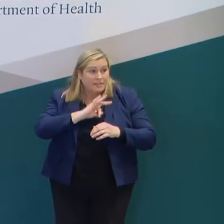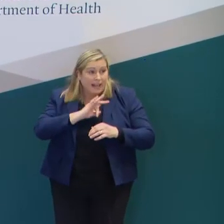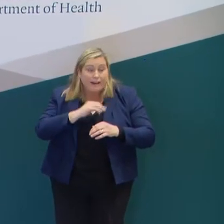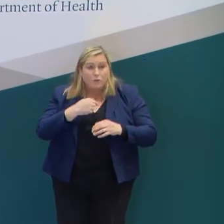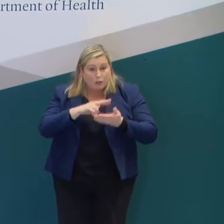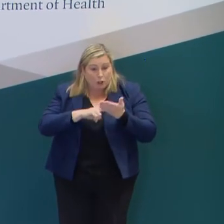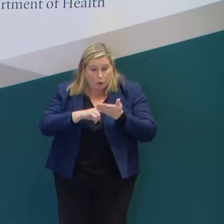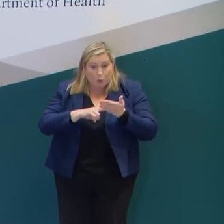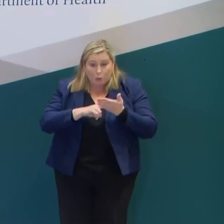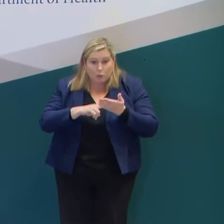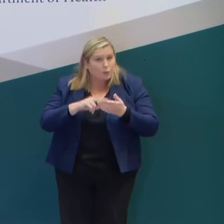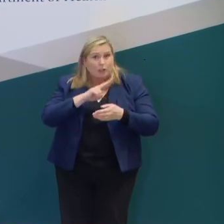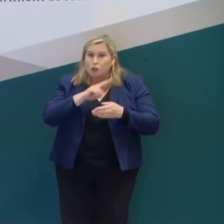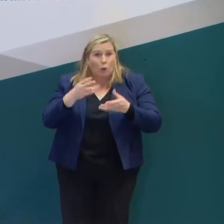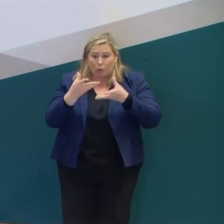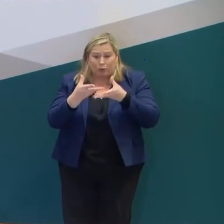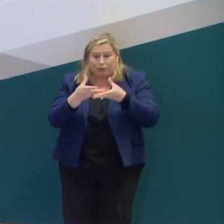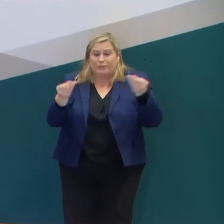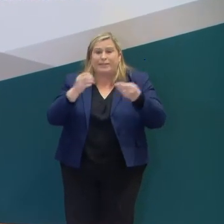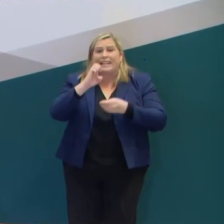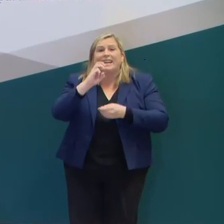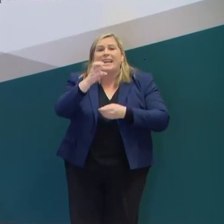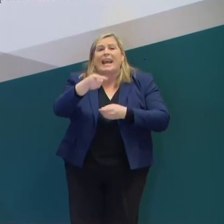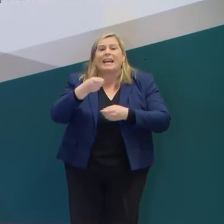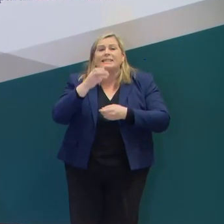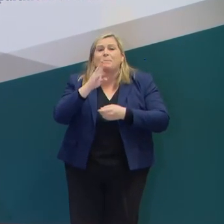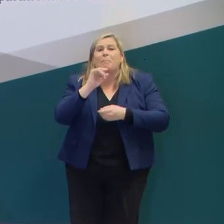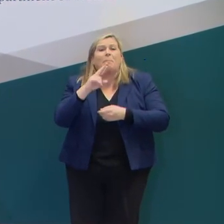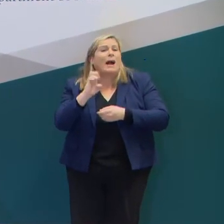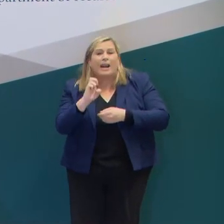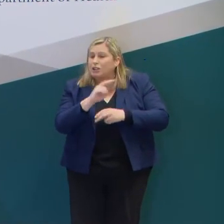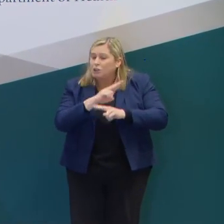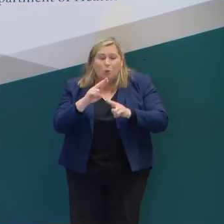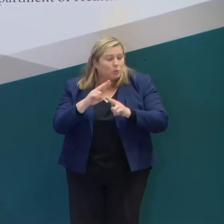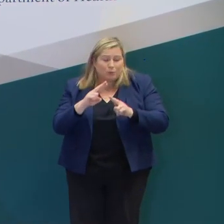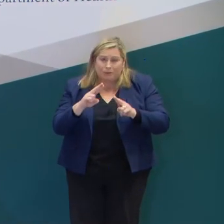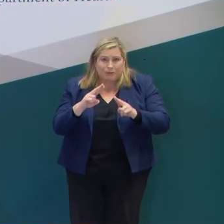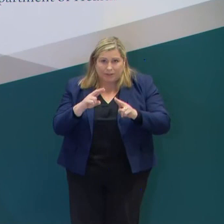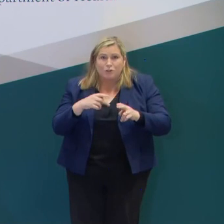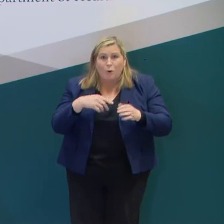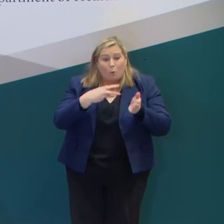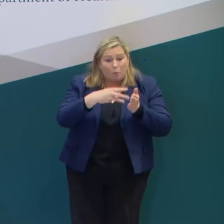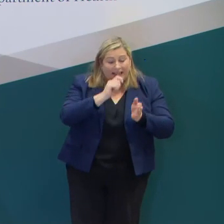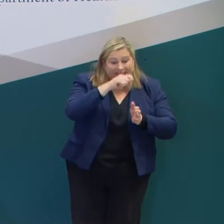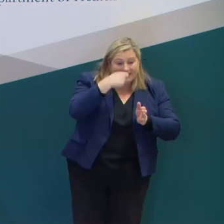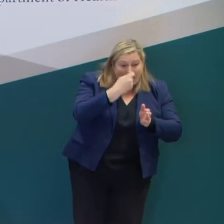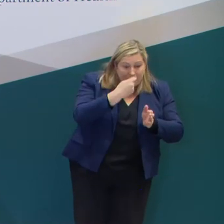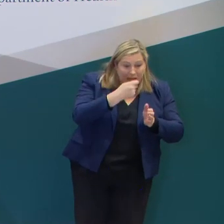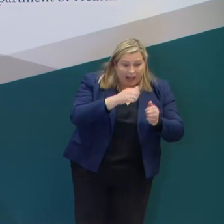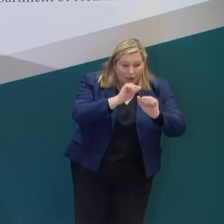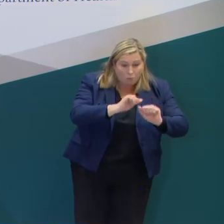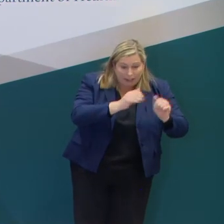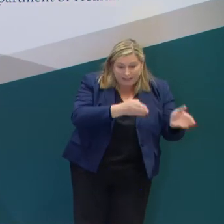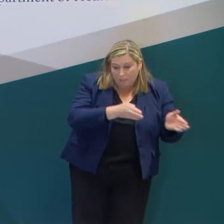we use would have a shelf life in the range of a number of months, so that's not a concern. From the point of view of after the sample has been taken,